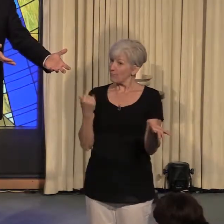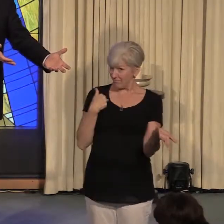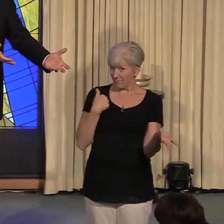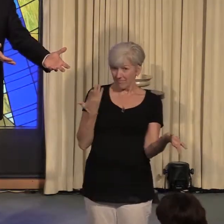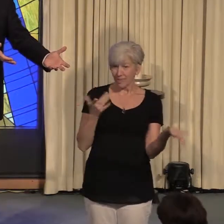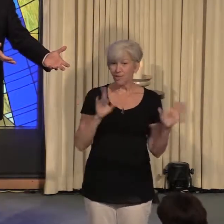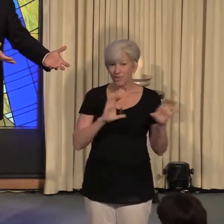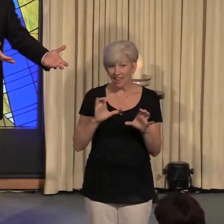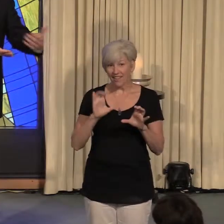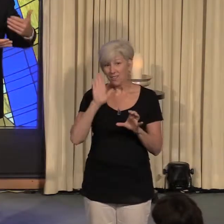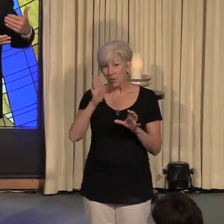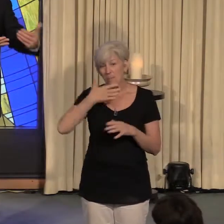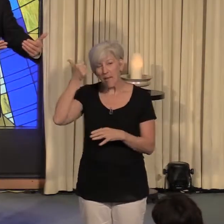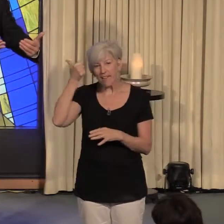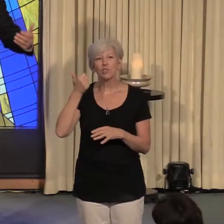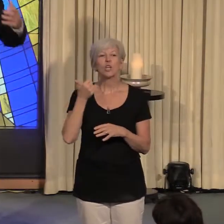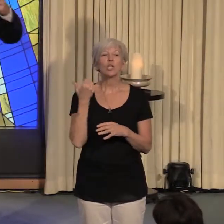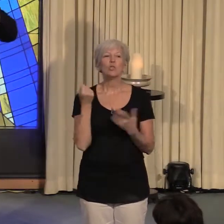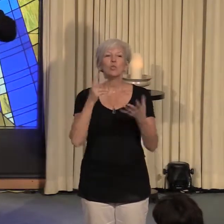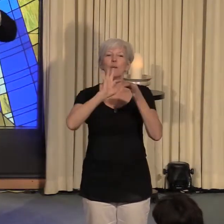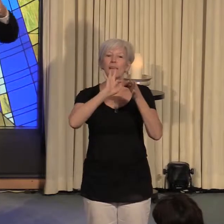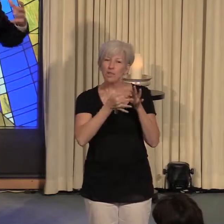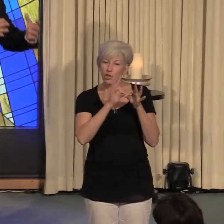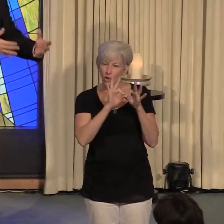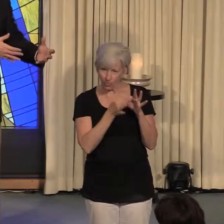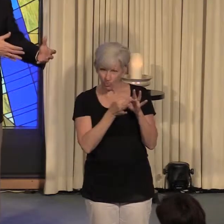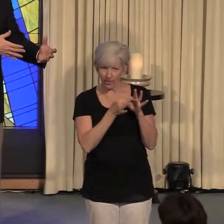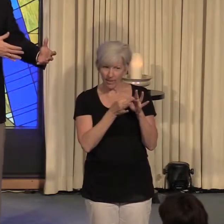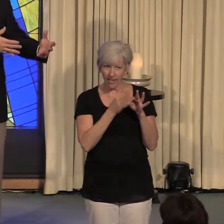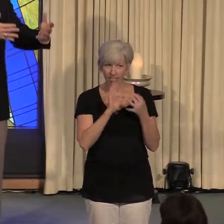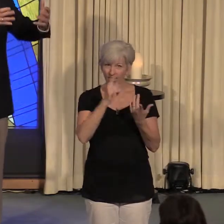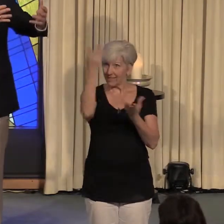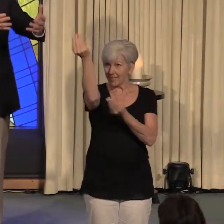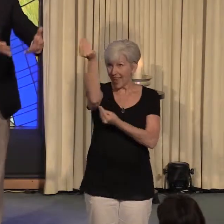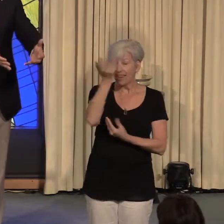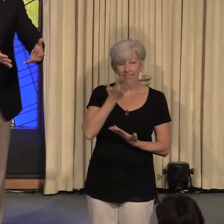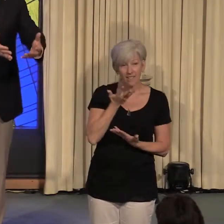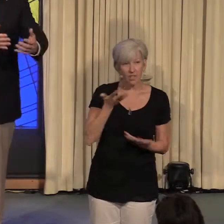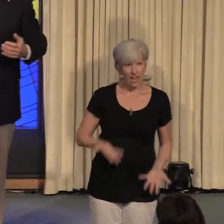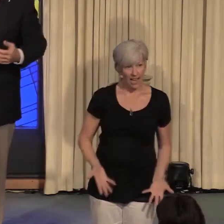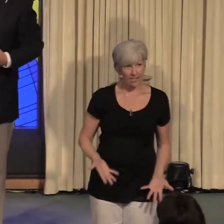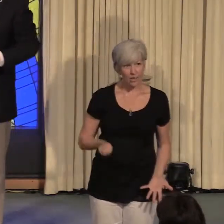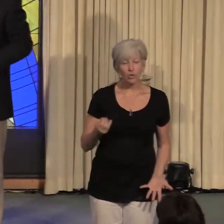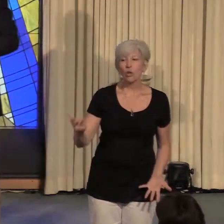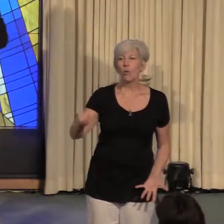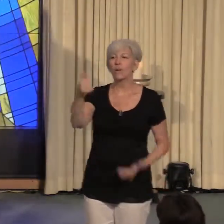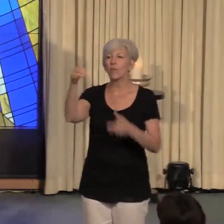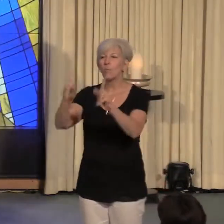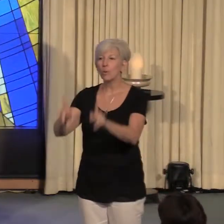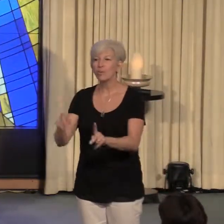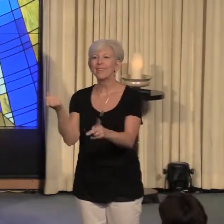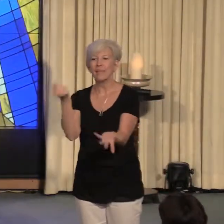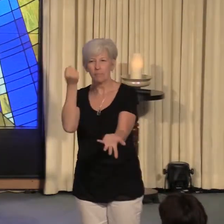best to interpret the data that she has so someone else can perceive it. That's exactly like